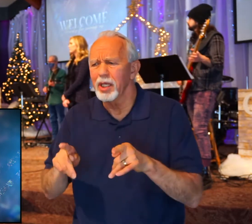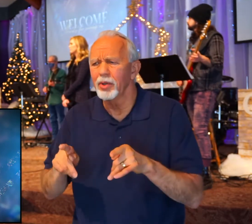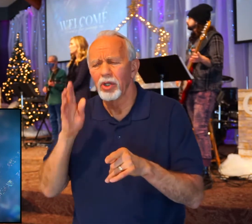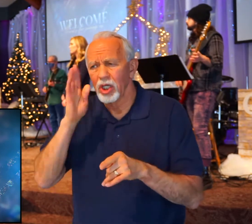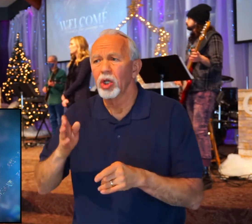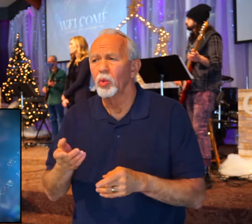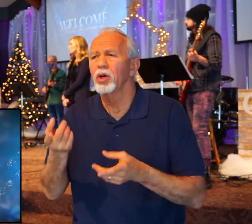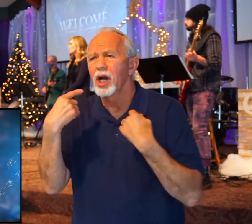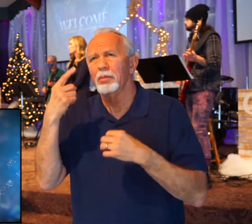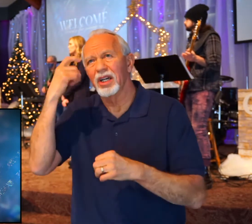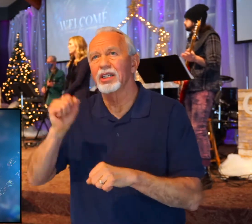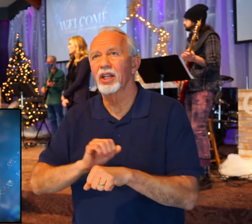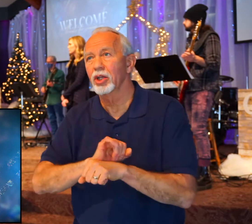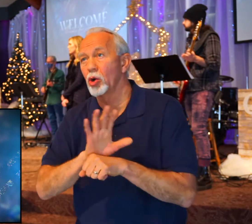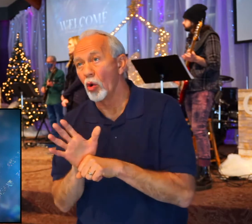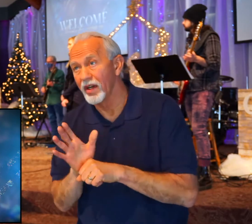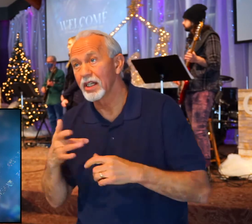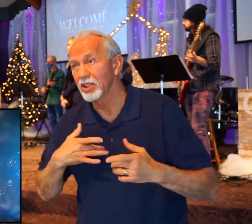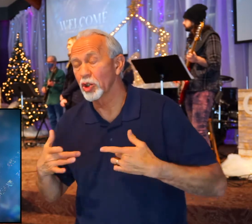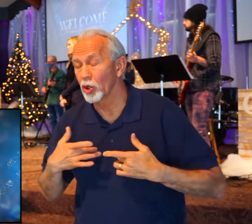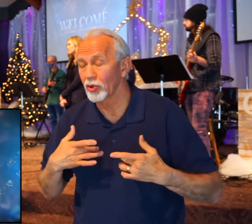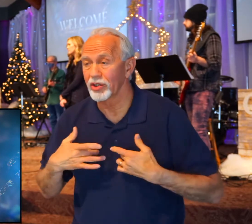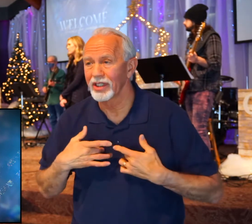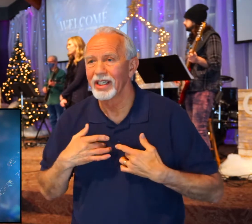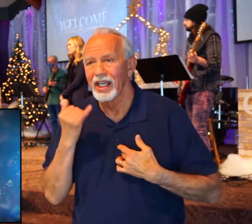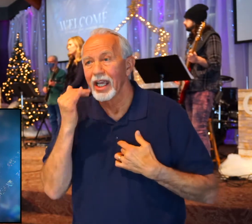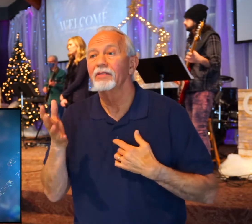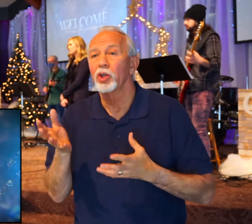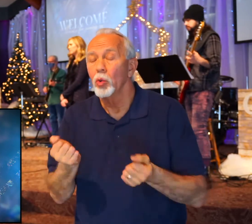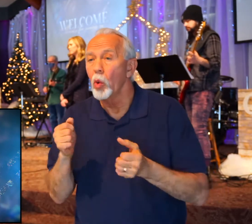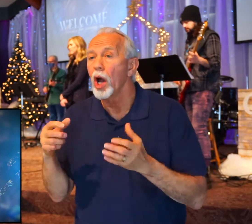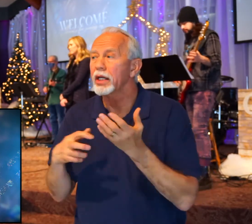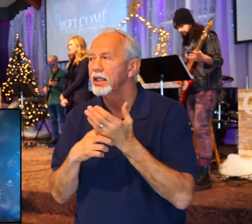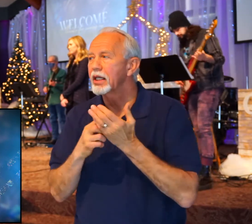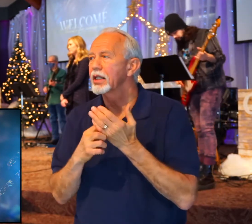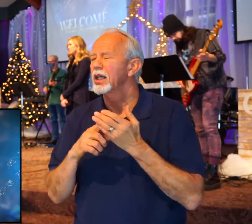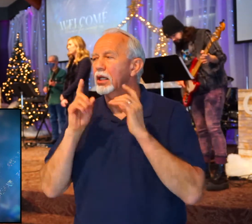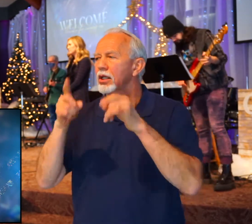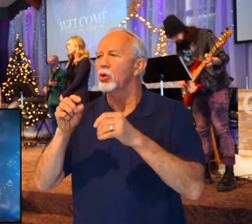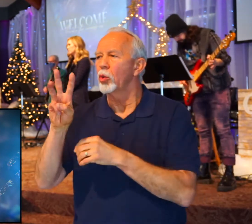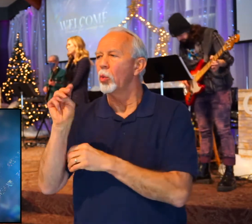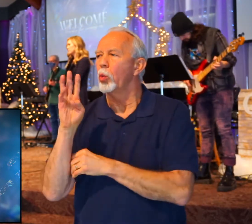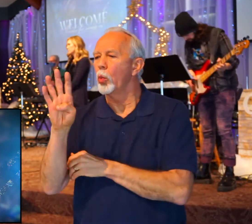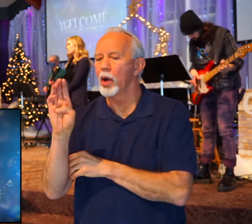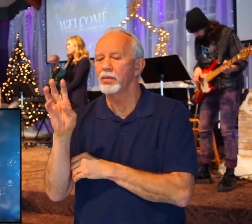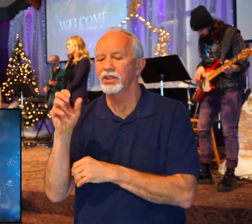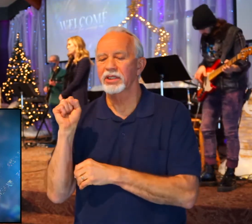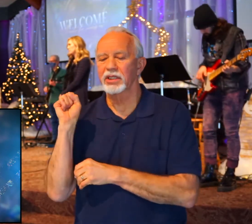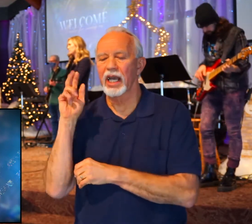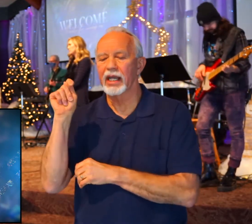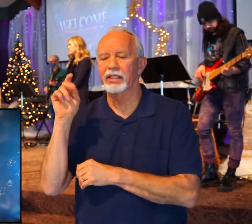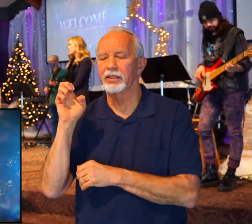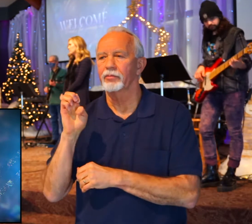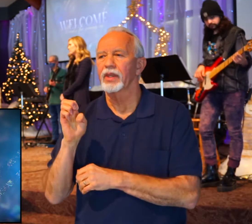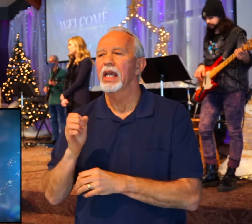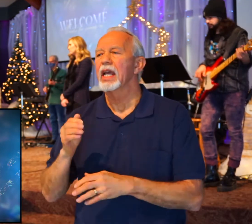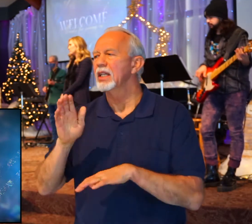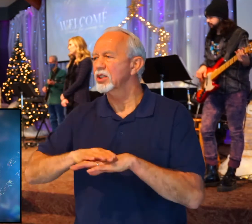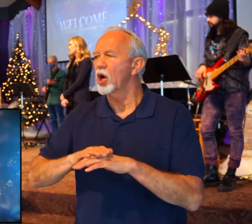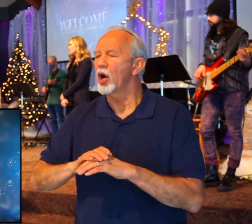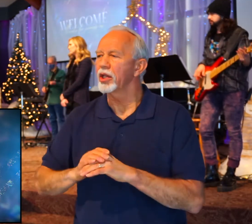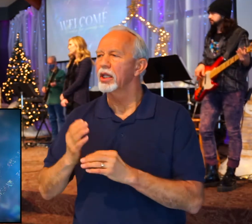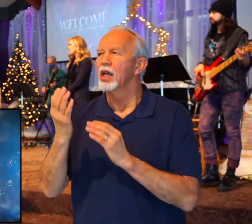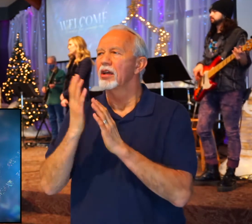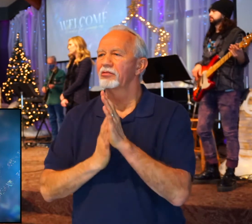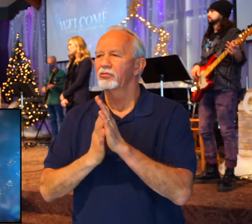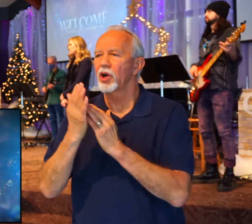COVID-related concerns. So if you would like tickets, you can go to the website, and it's right on the front page. You can fill a form